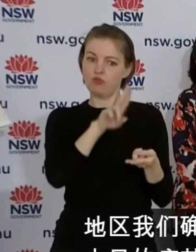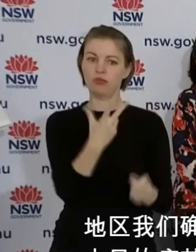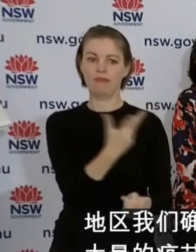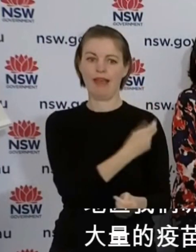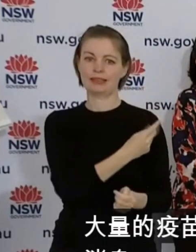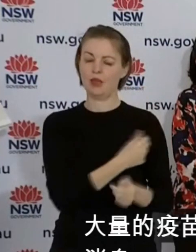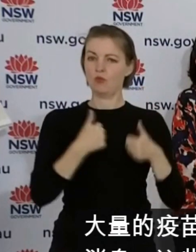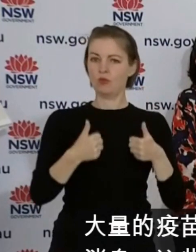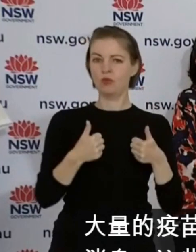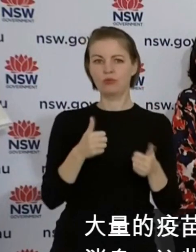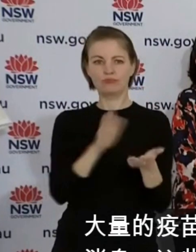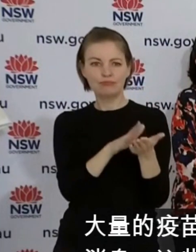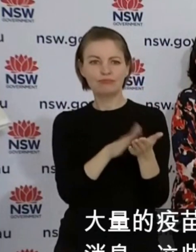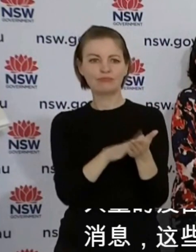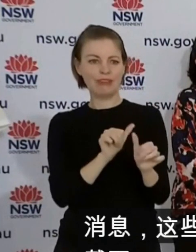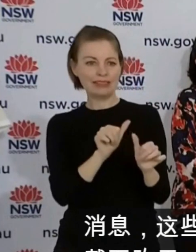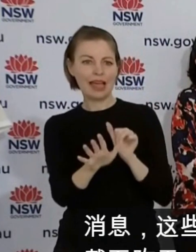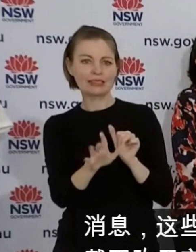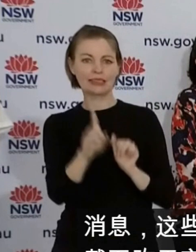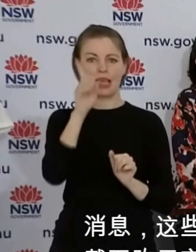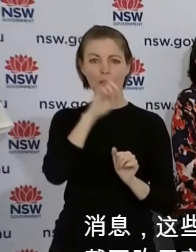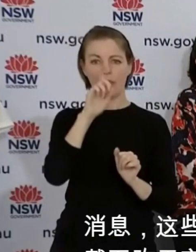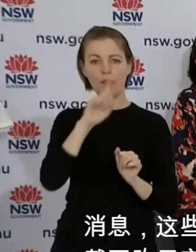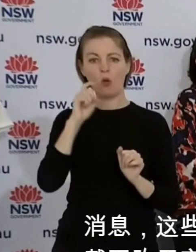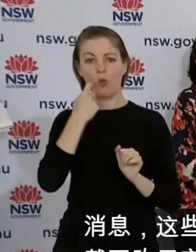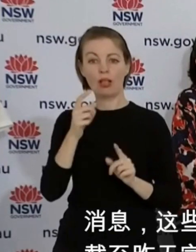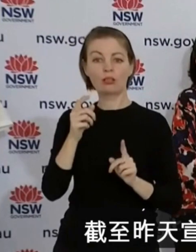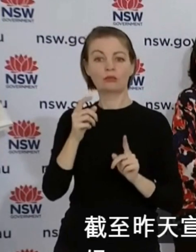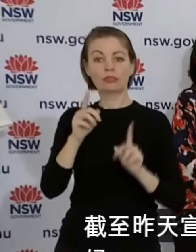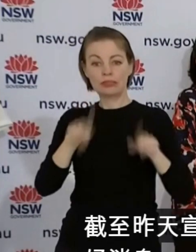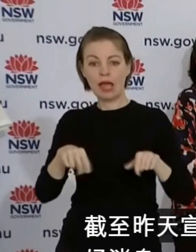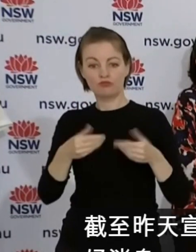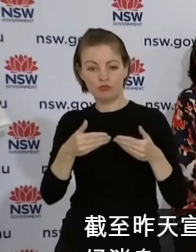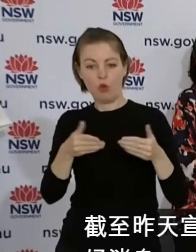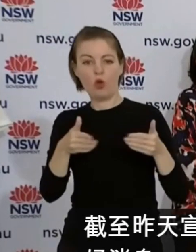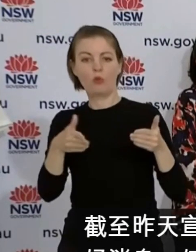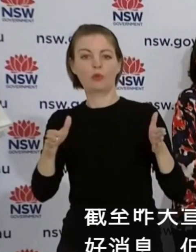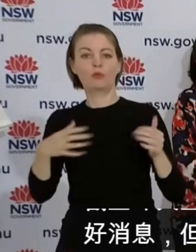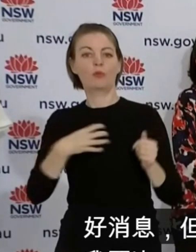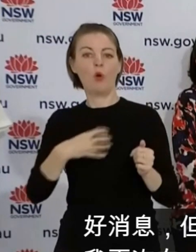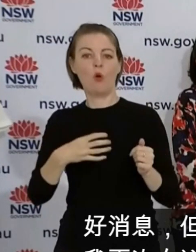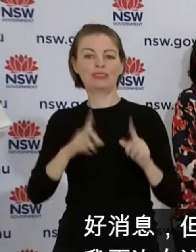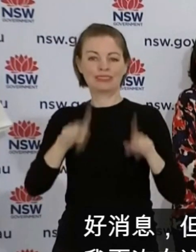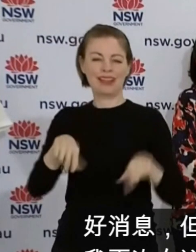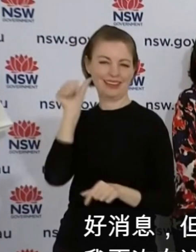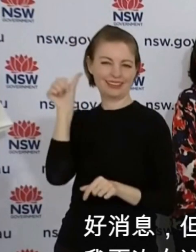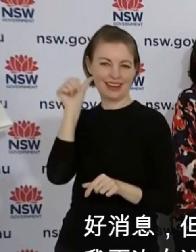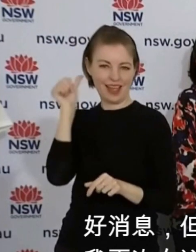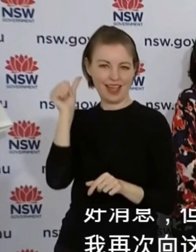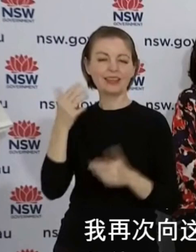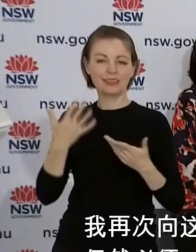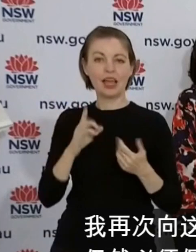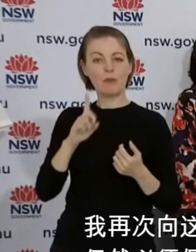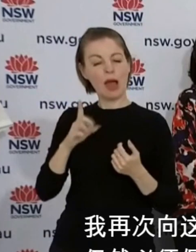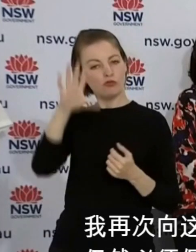That's again good news, and those communities that are coming out of restriction as of yesterday that were announced, it's good news, but again my message to those communities is